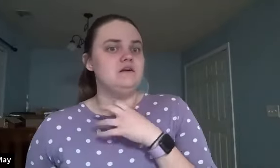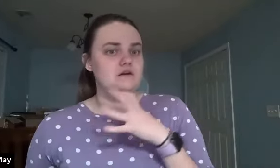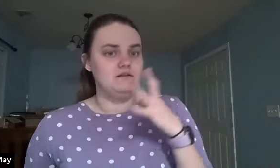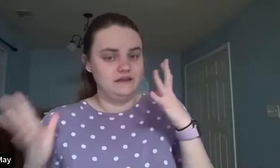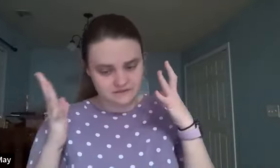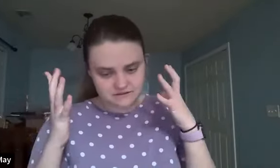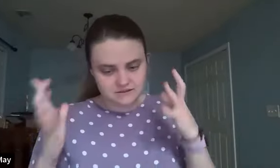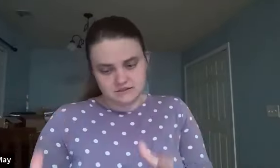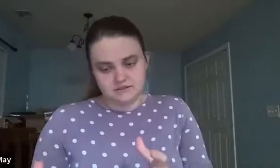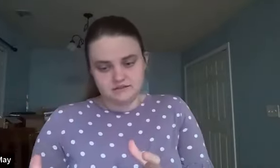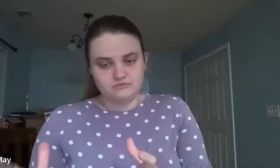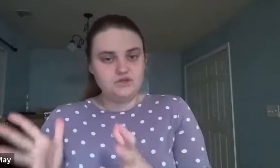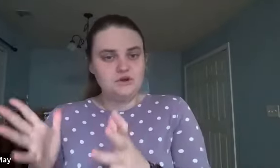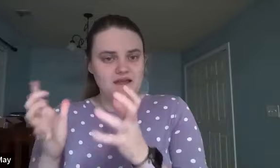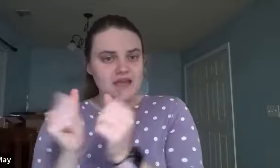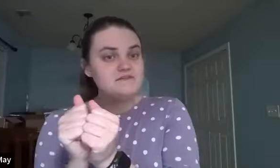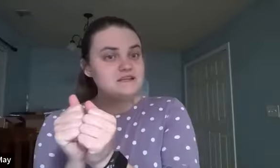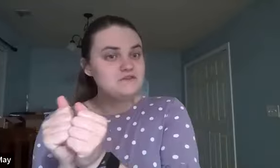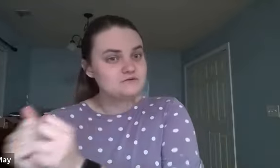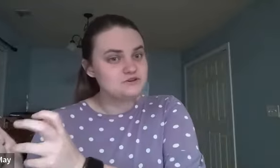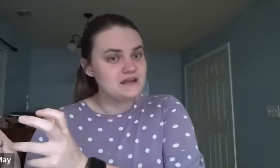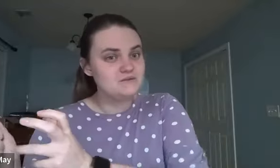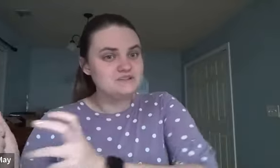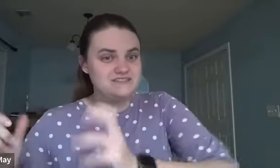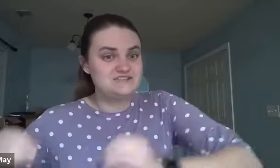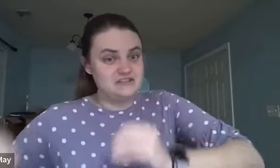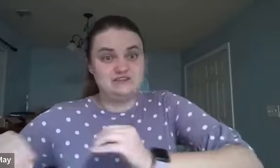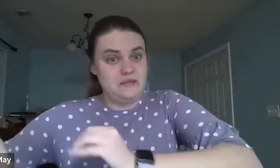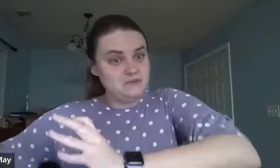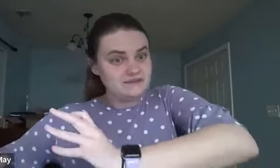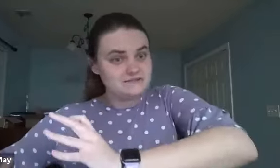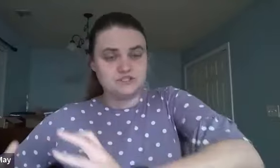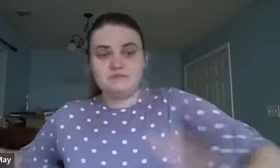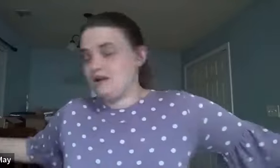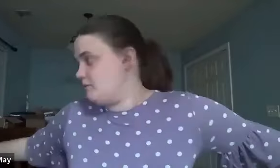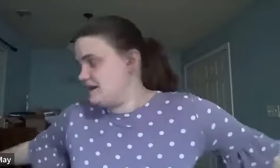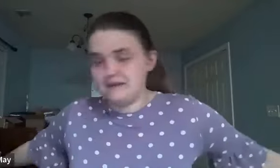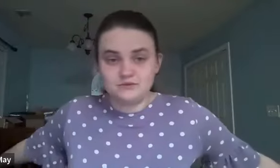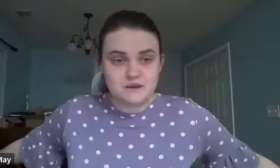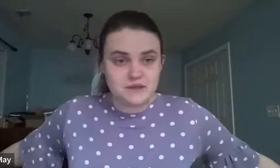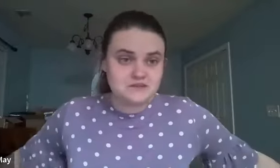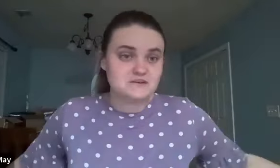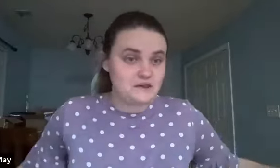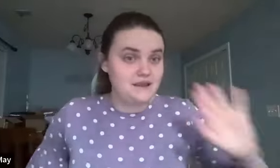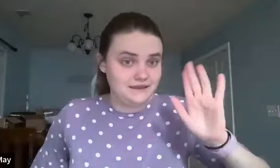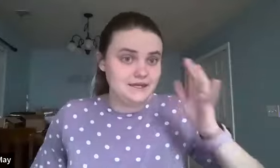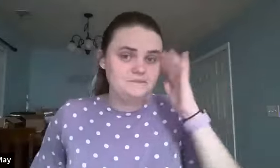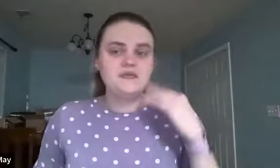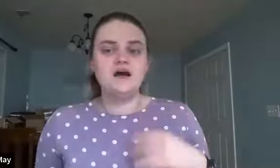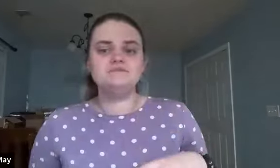are like, like heavily involved with their animals, like their babies, which I mean, I call my animals my babies. So like I get it. So